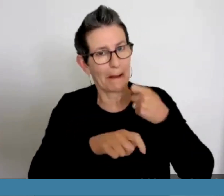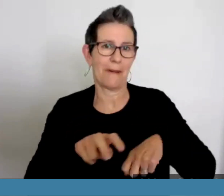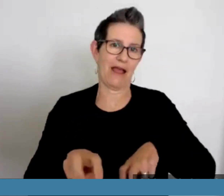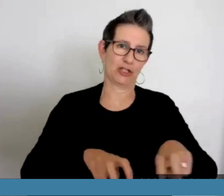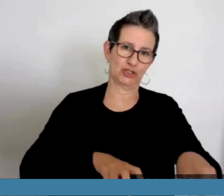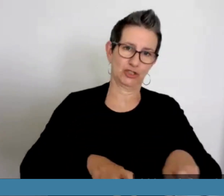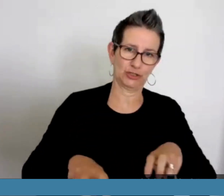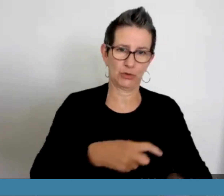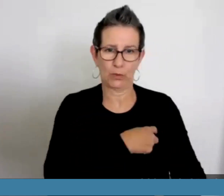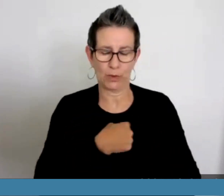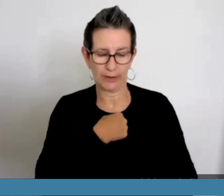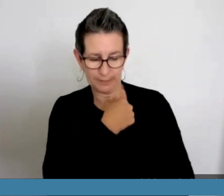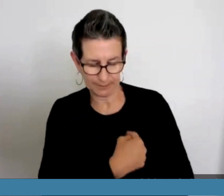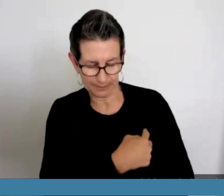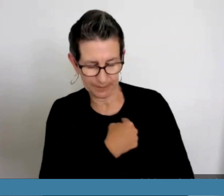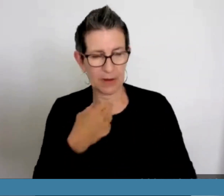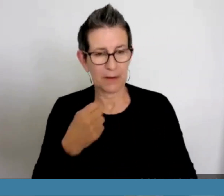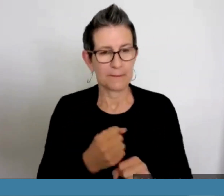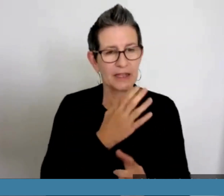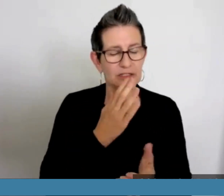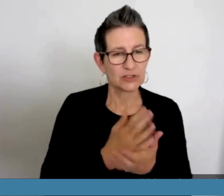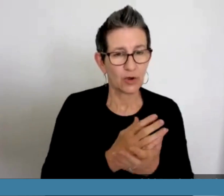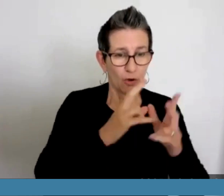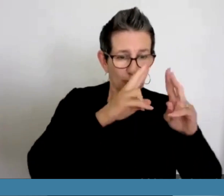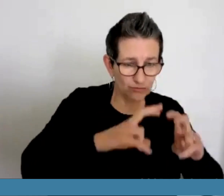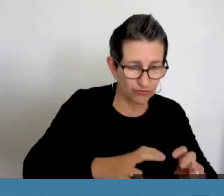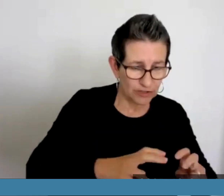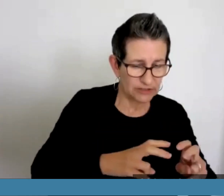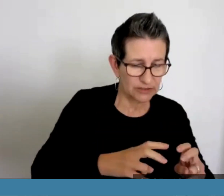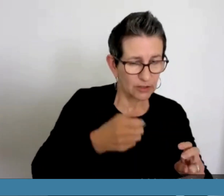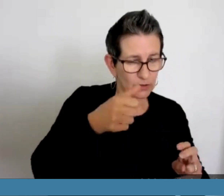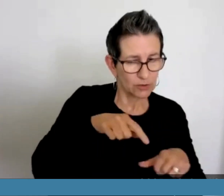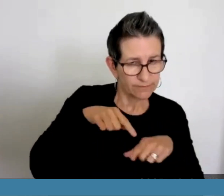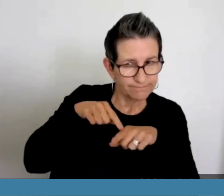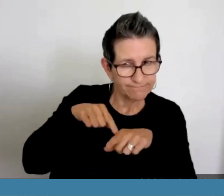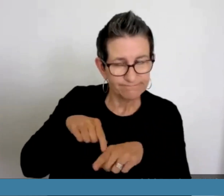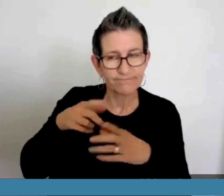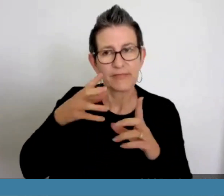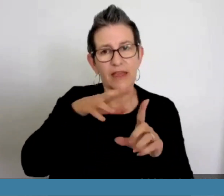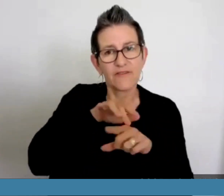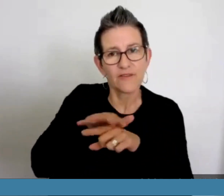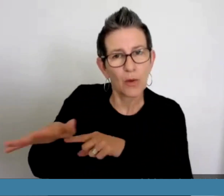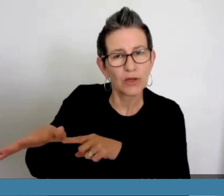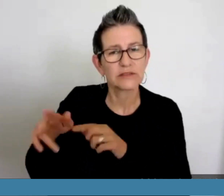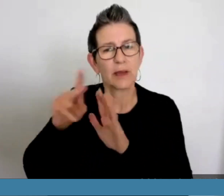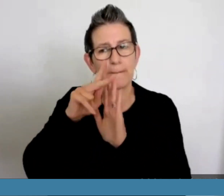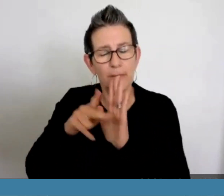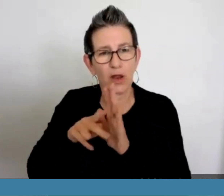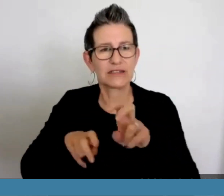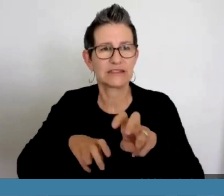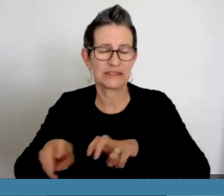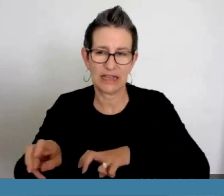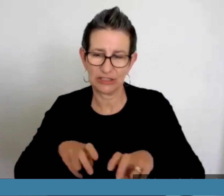inform policies, practices, and systems that deliver real-world benefits.